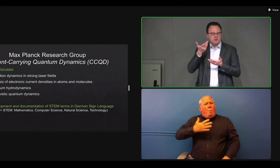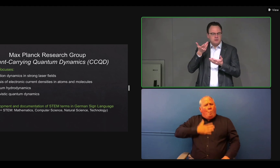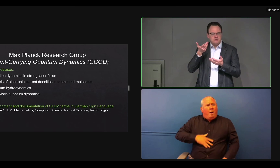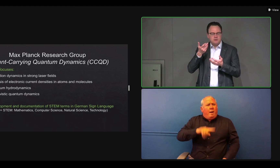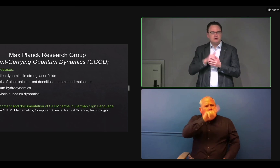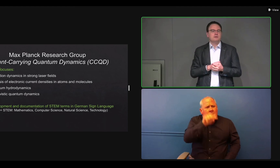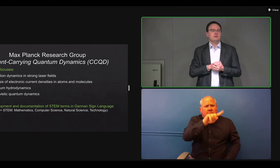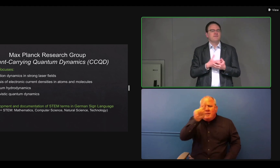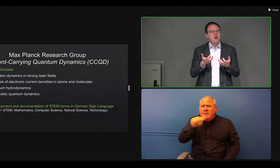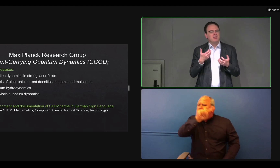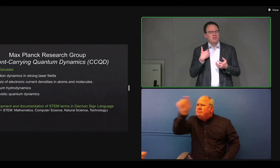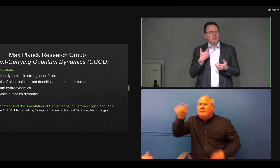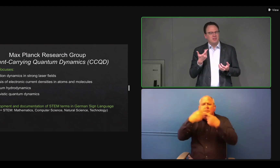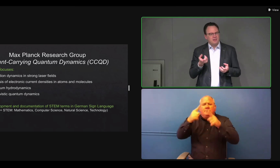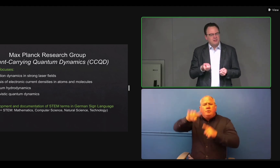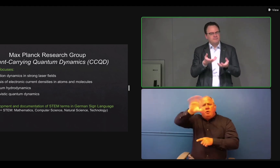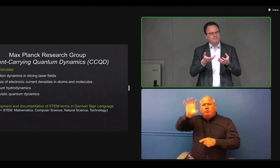Really what began this